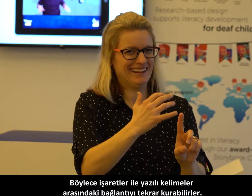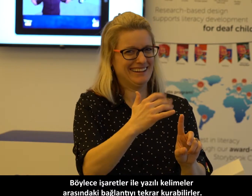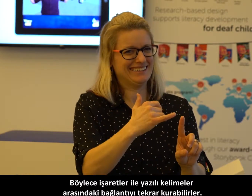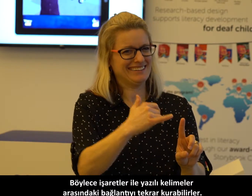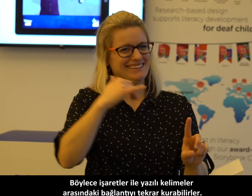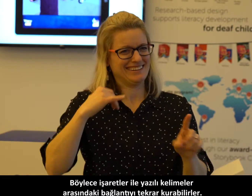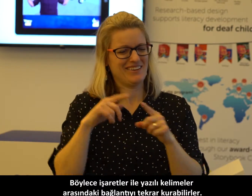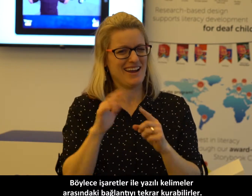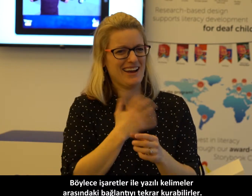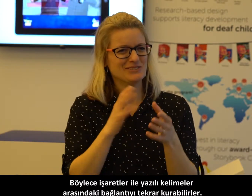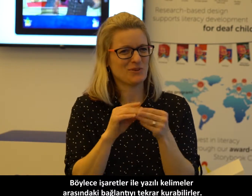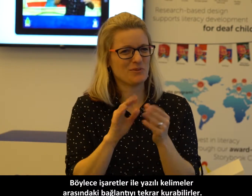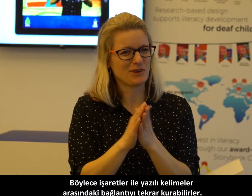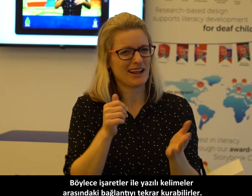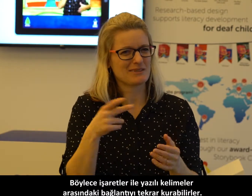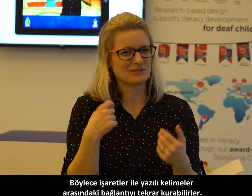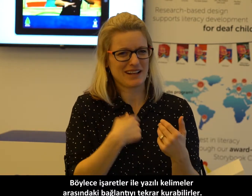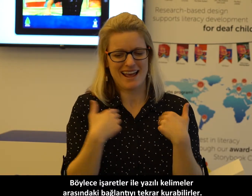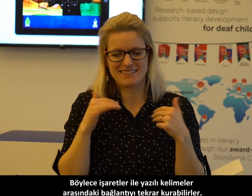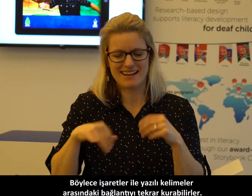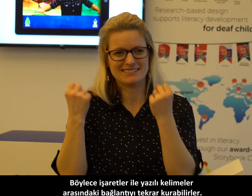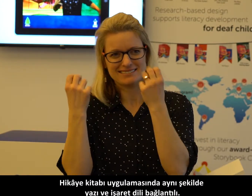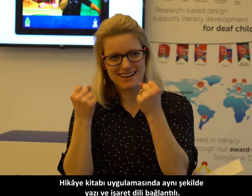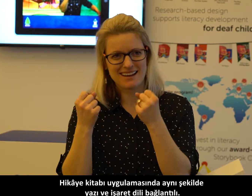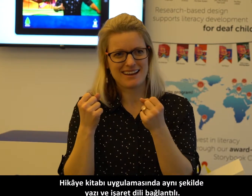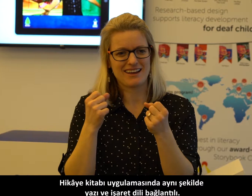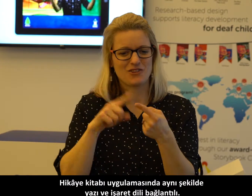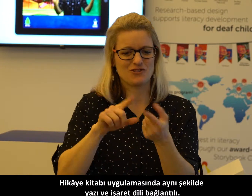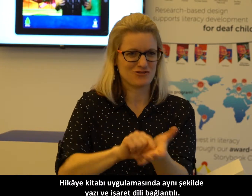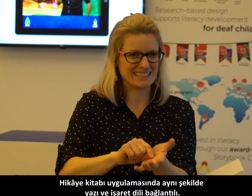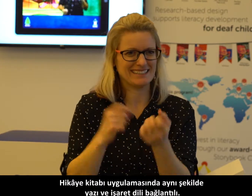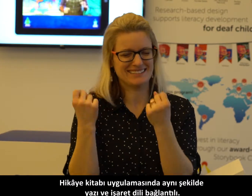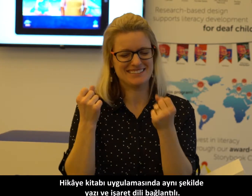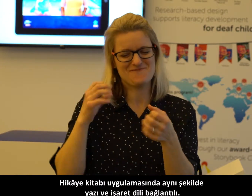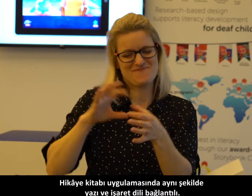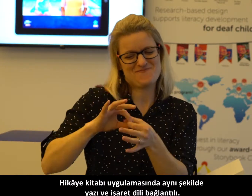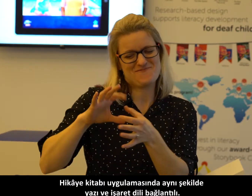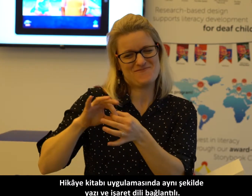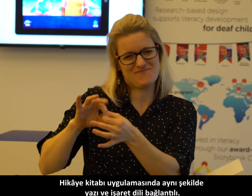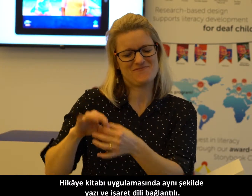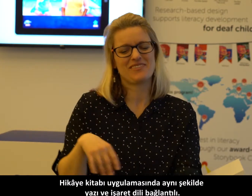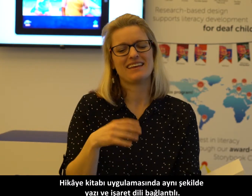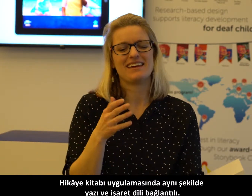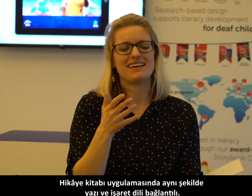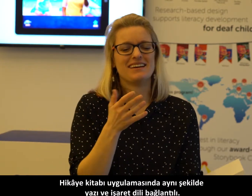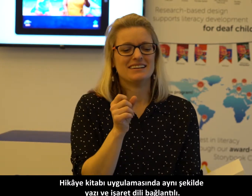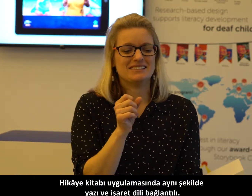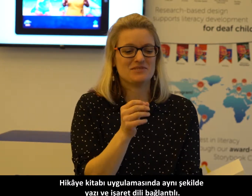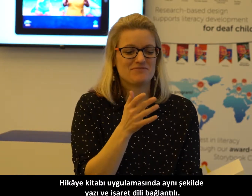written vocabulary words and their signs. In the storybook apps, we have the print and the signing connected in that